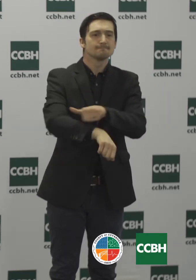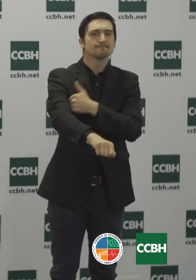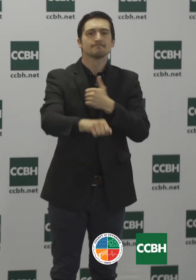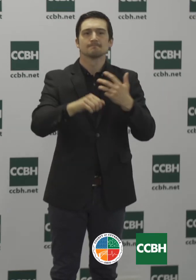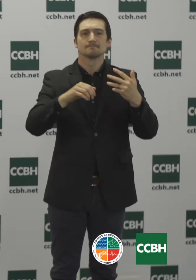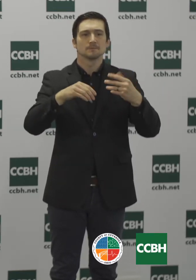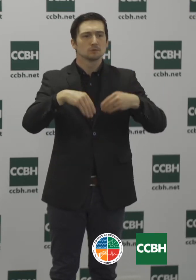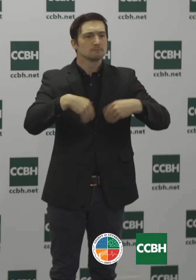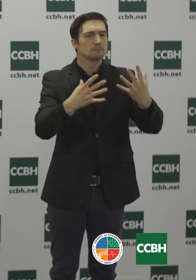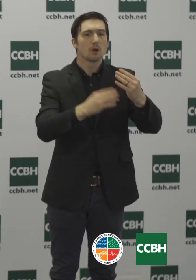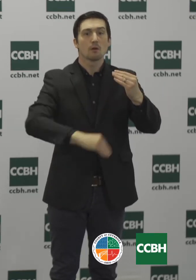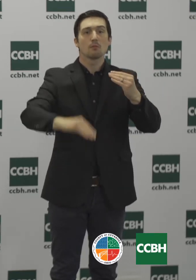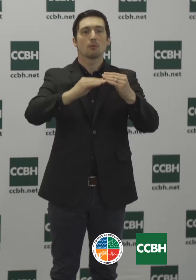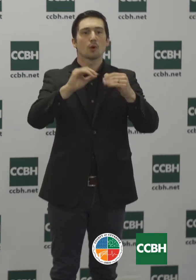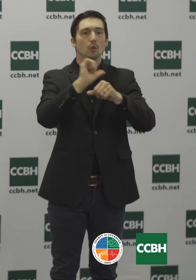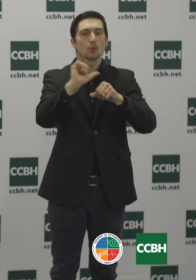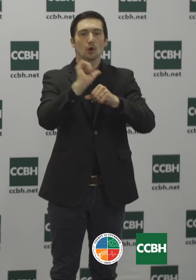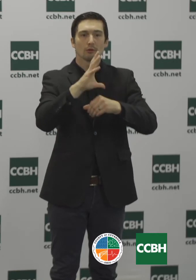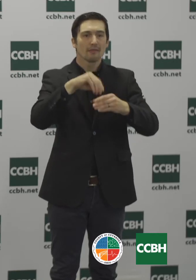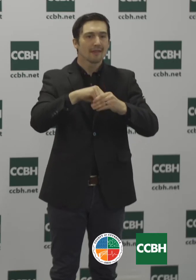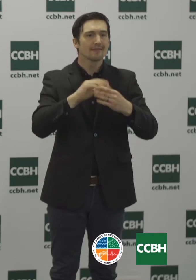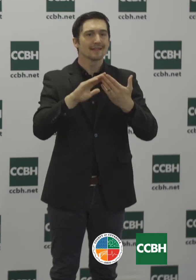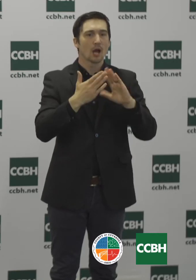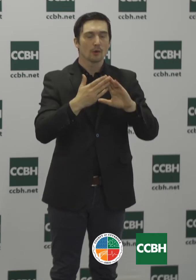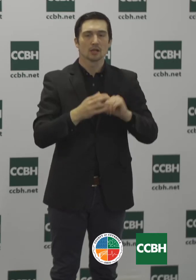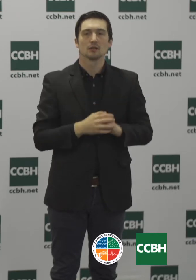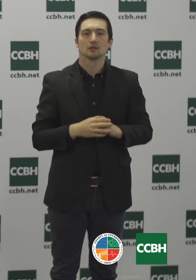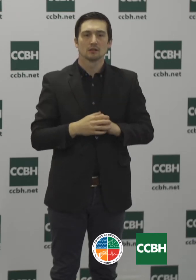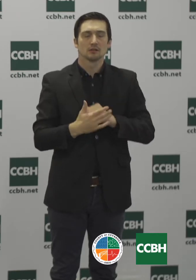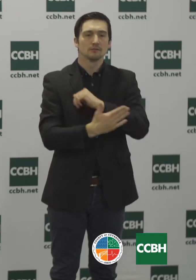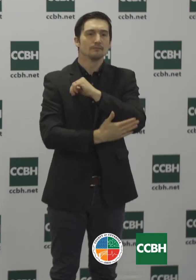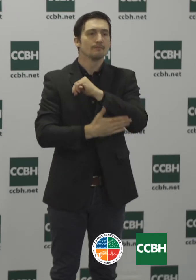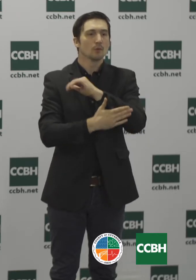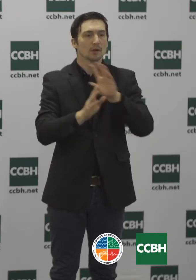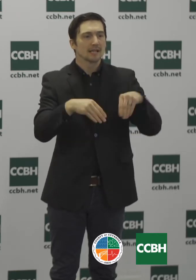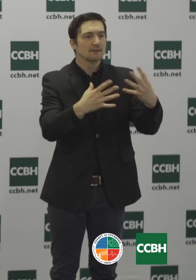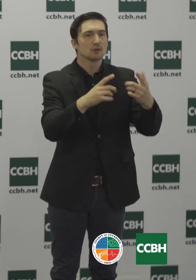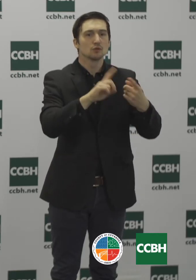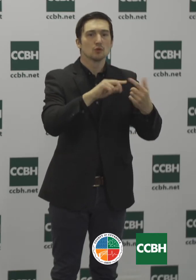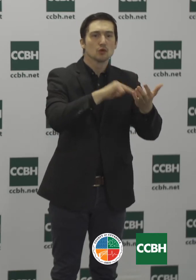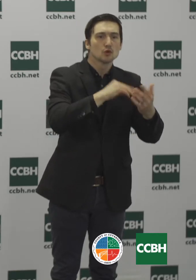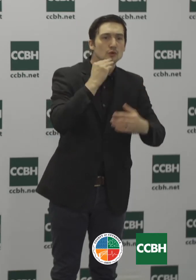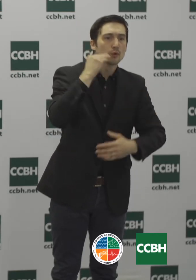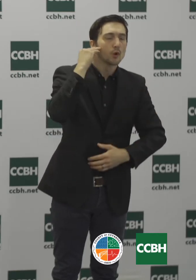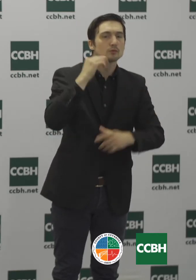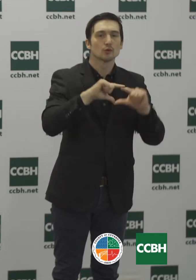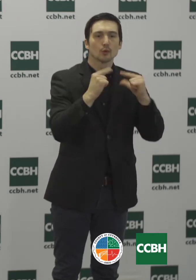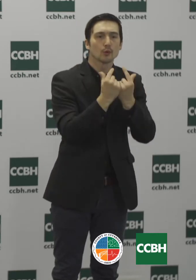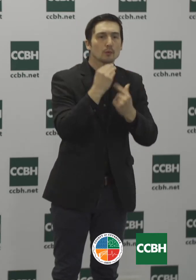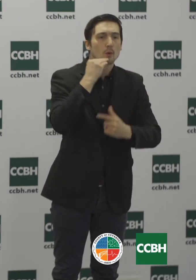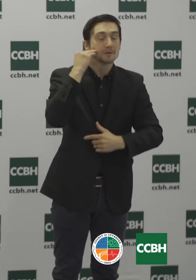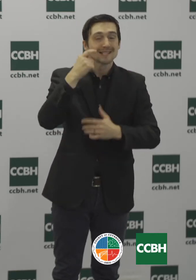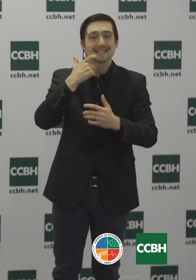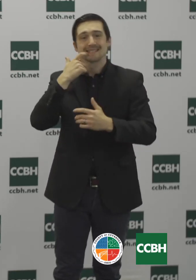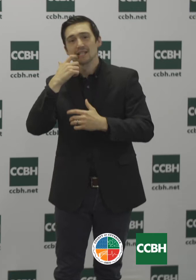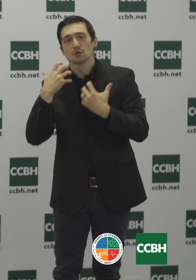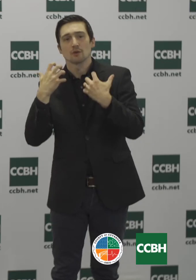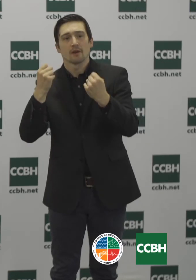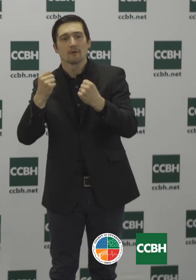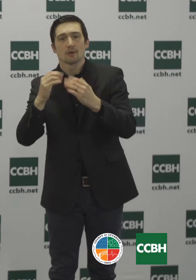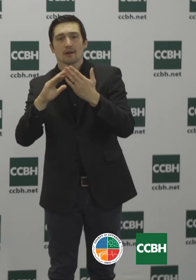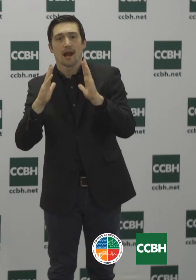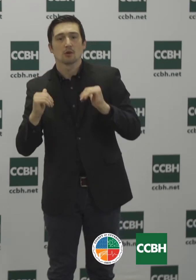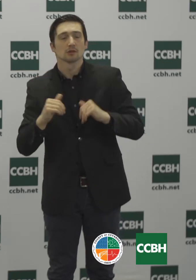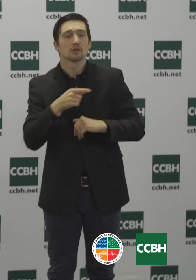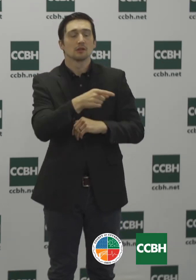the county. We want to expand it to shelters, group homes, nursing homes, addiction recovery housing,